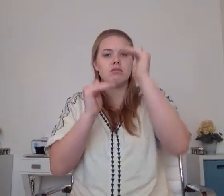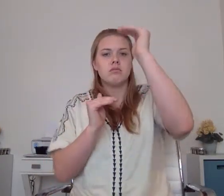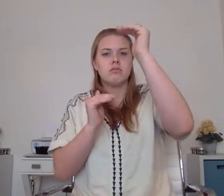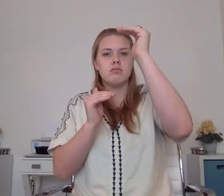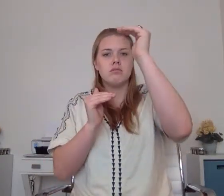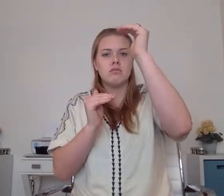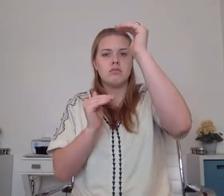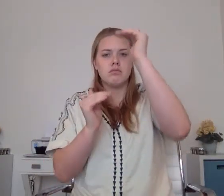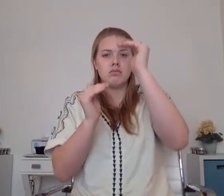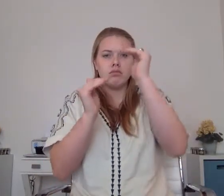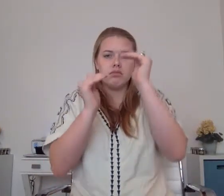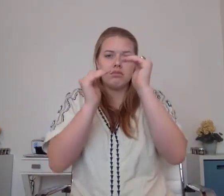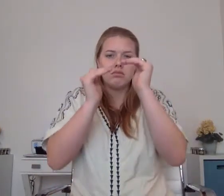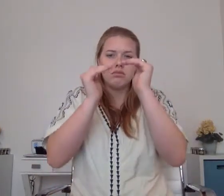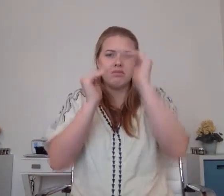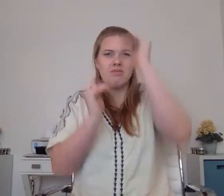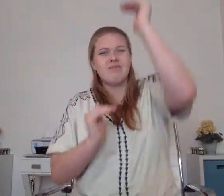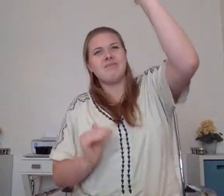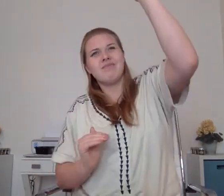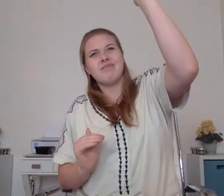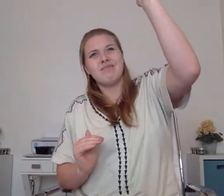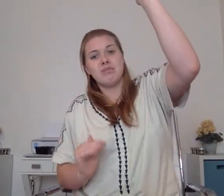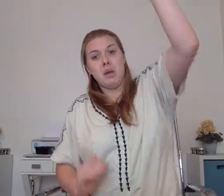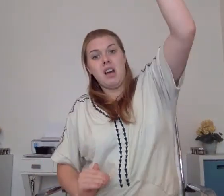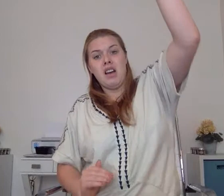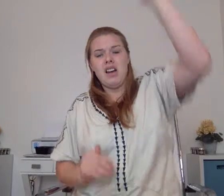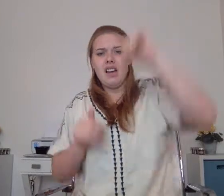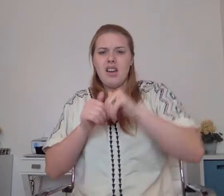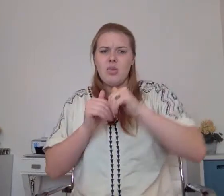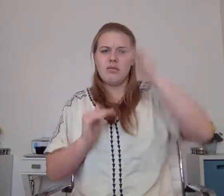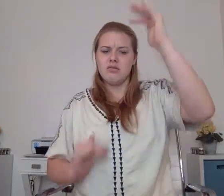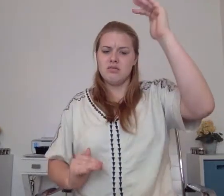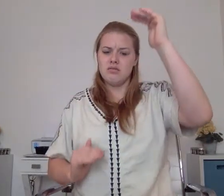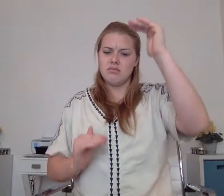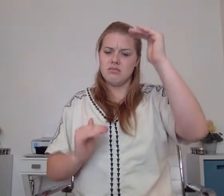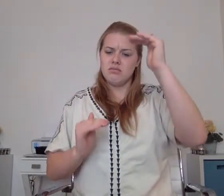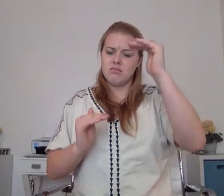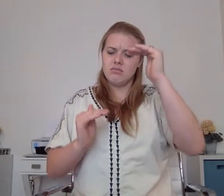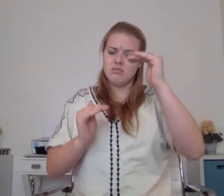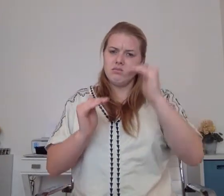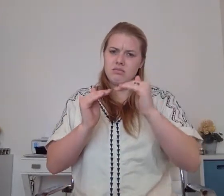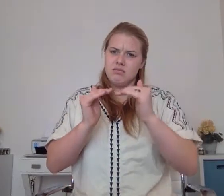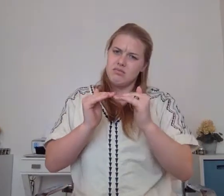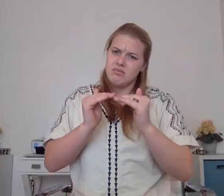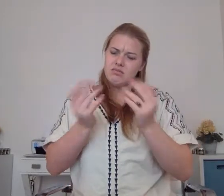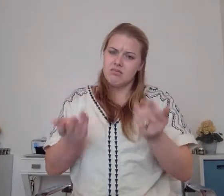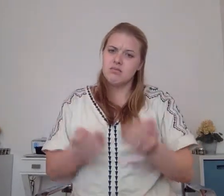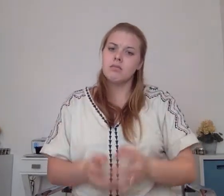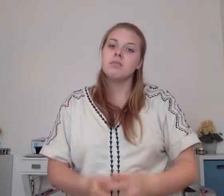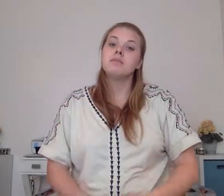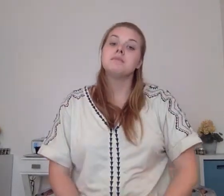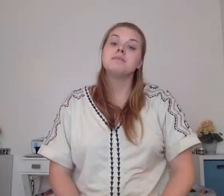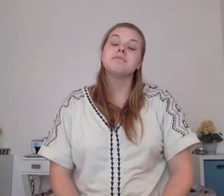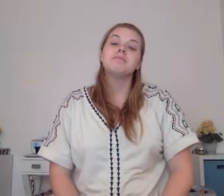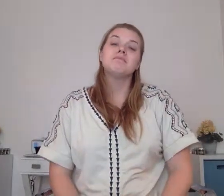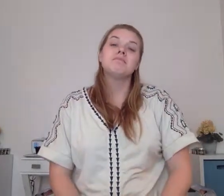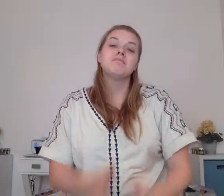and how to bridge these gaps because they do matter. Years ago, when I was still living in Istanbul,